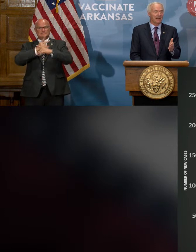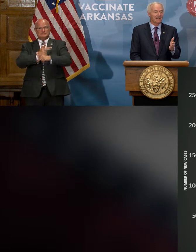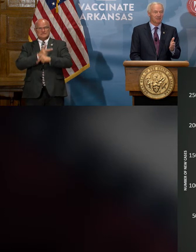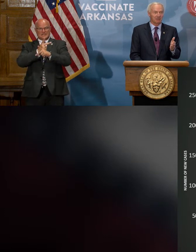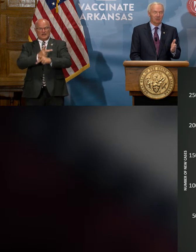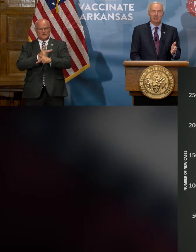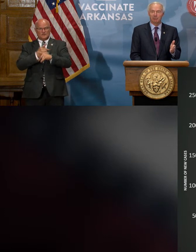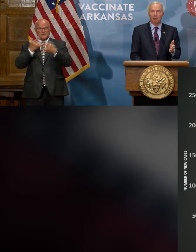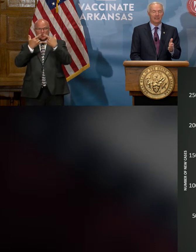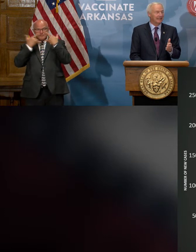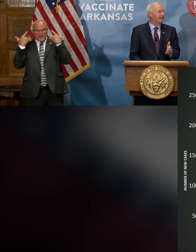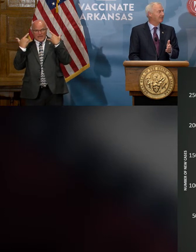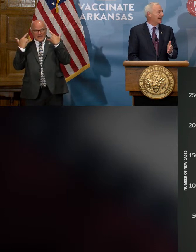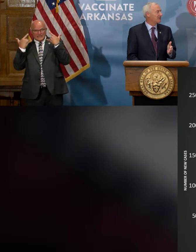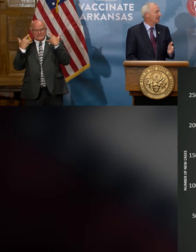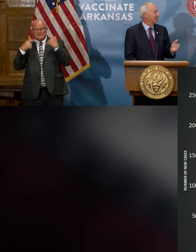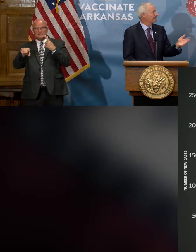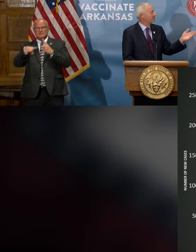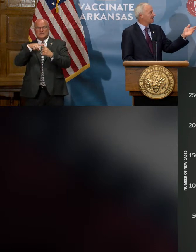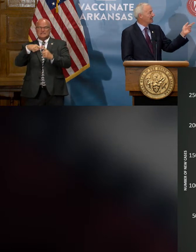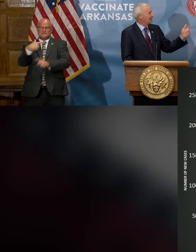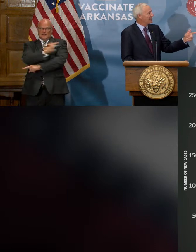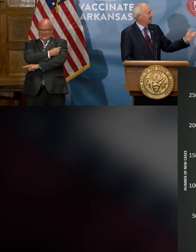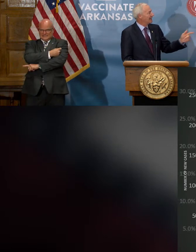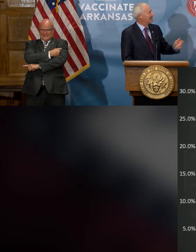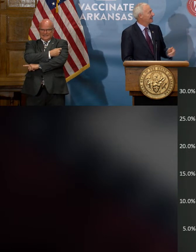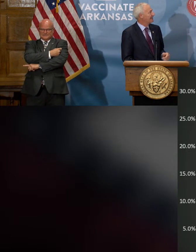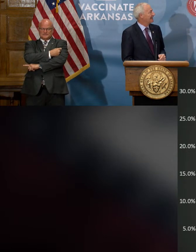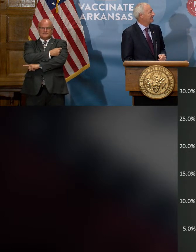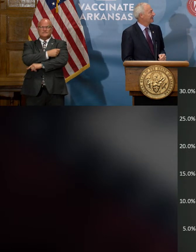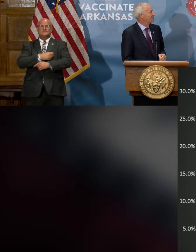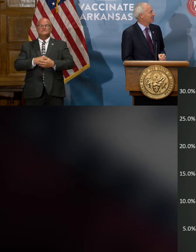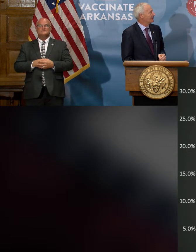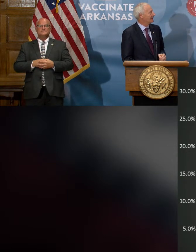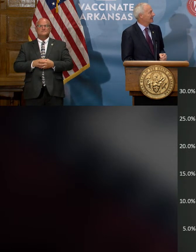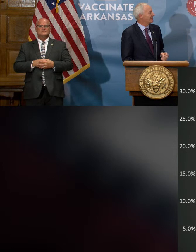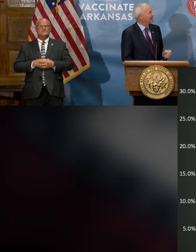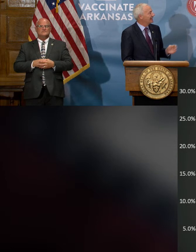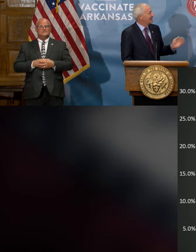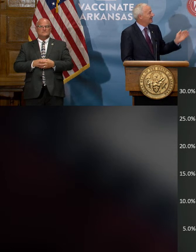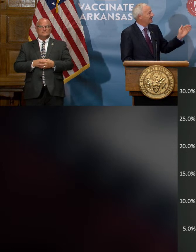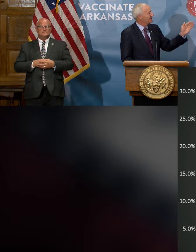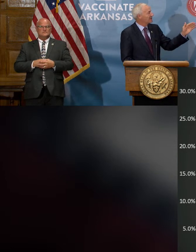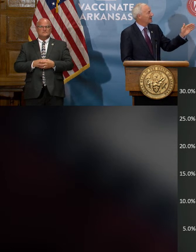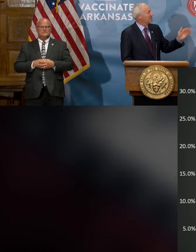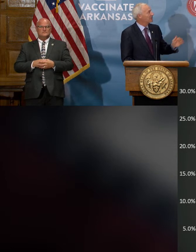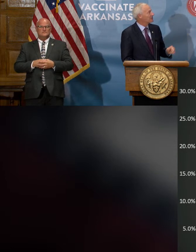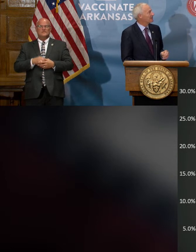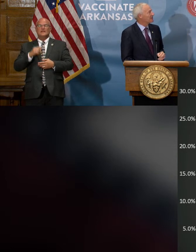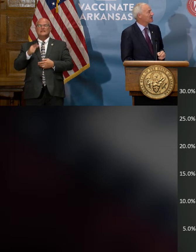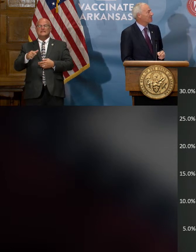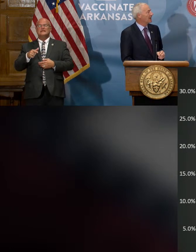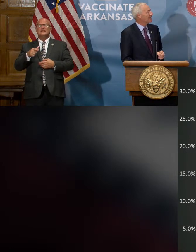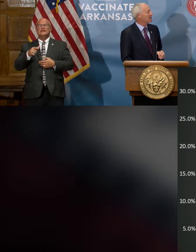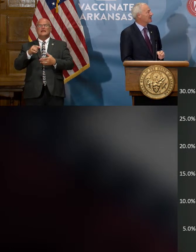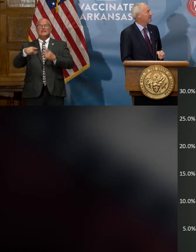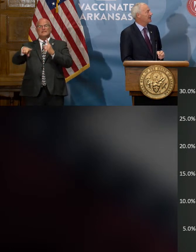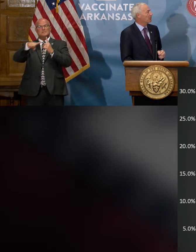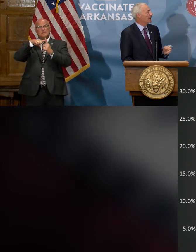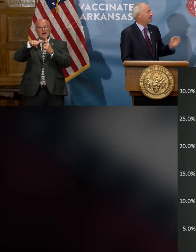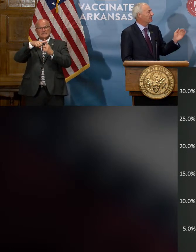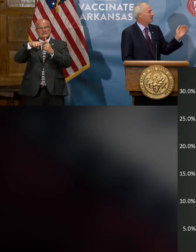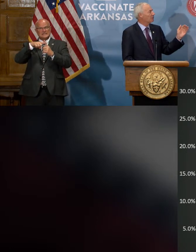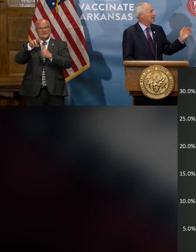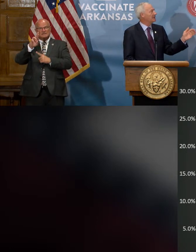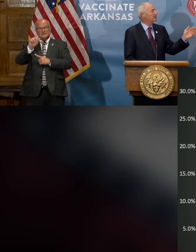either wearing a mask, but most importantly, getting vaccinated. And then I think this is the